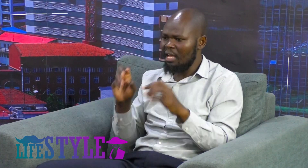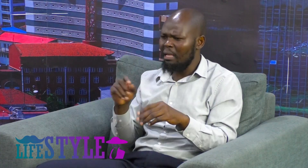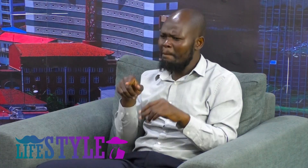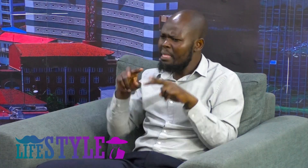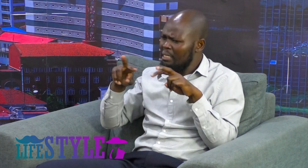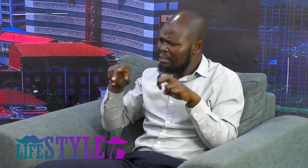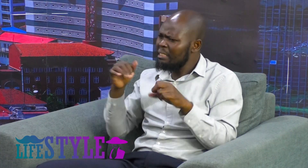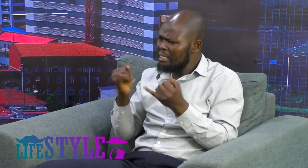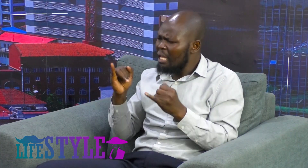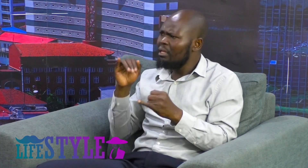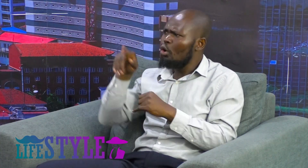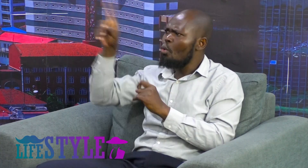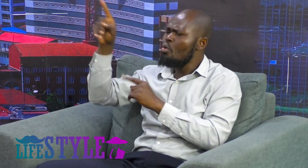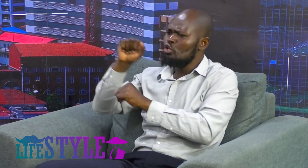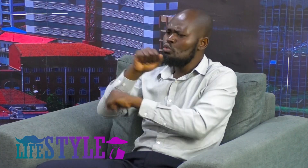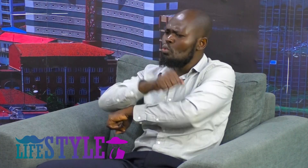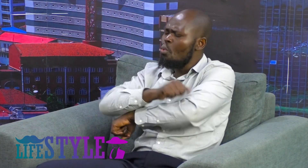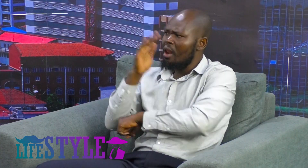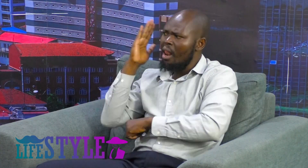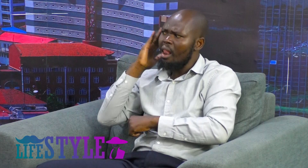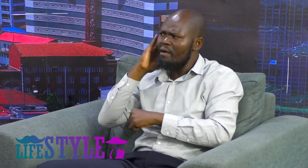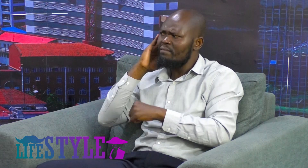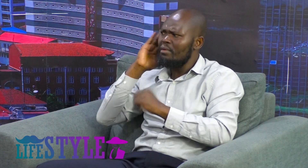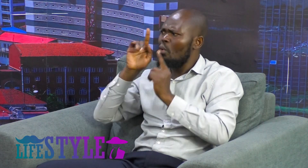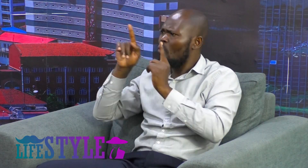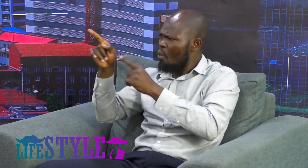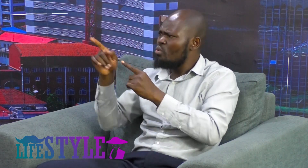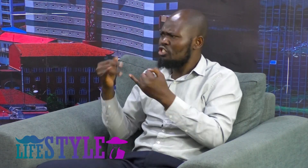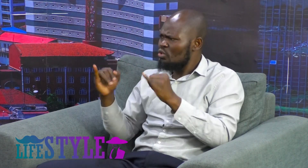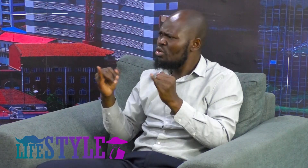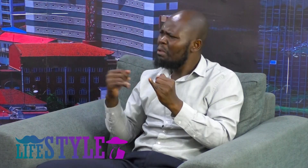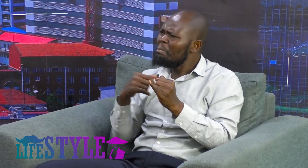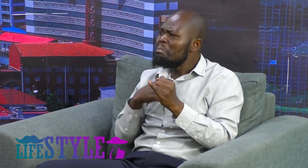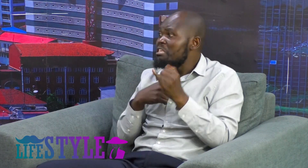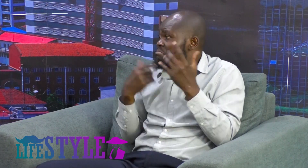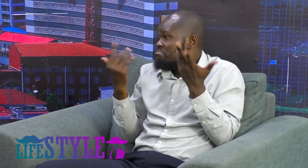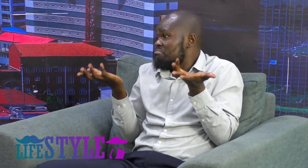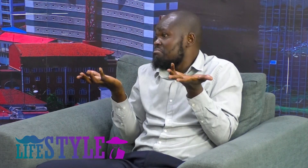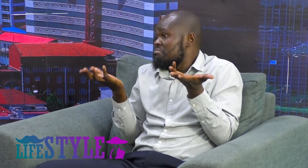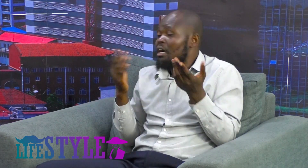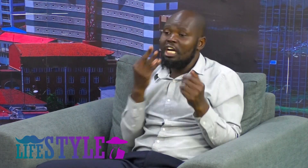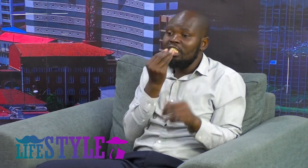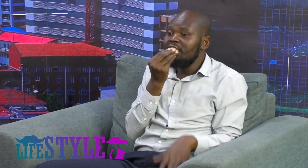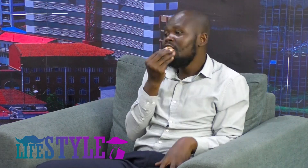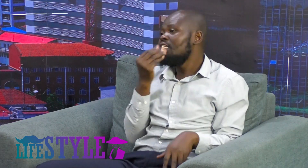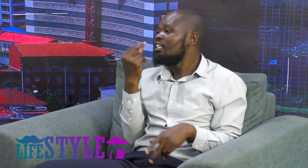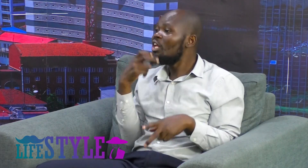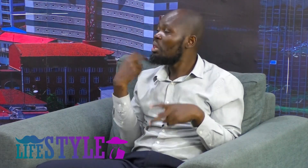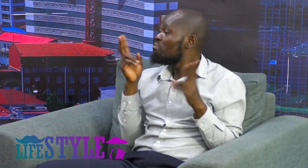a problem. Then I was lucky because in school we had there was